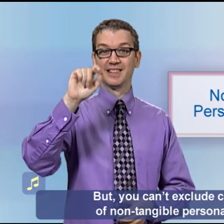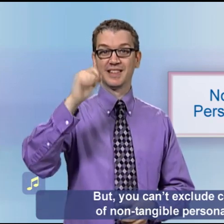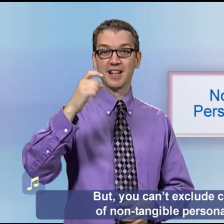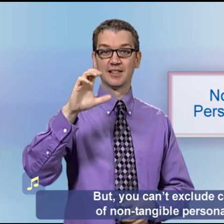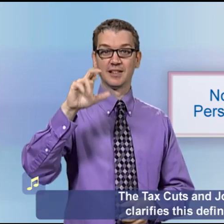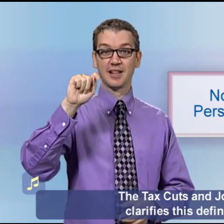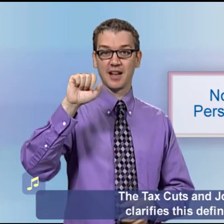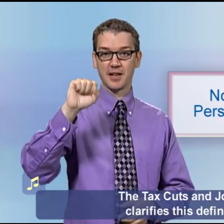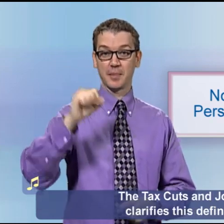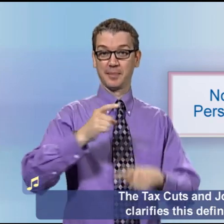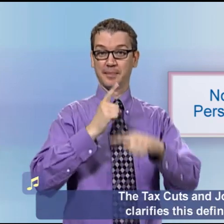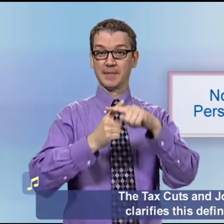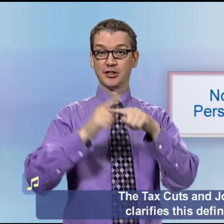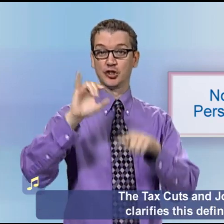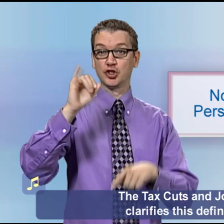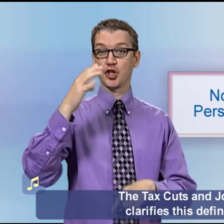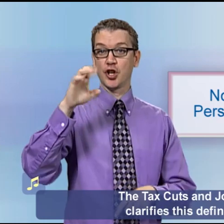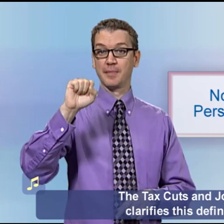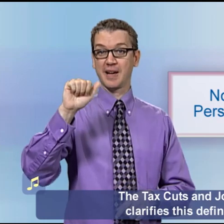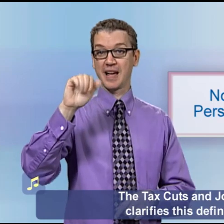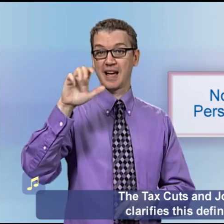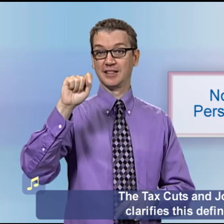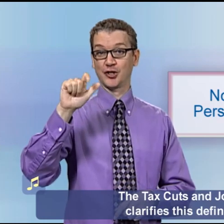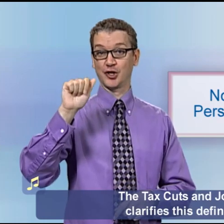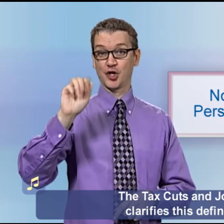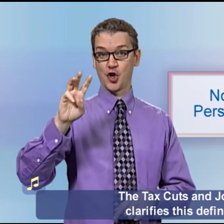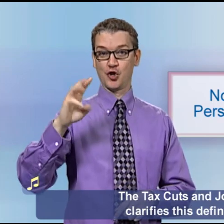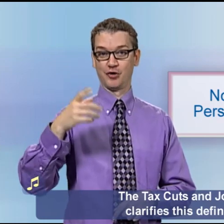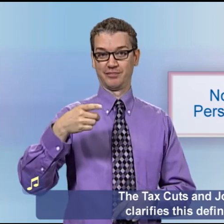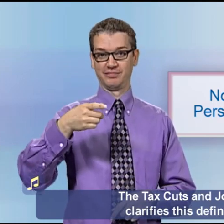the tax cuts and jobs act clarifies this definition